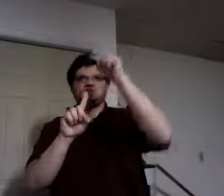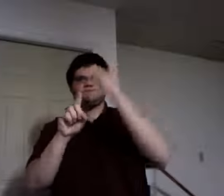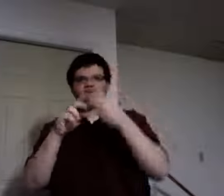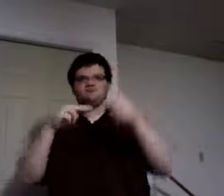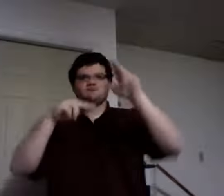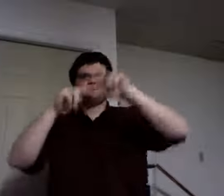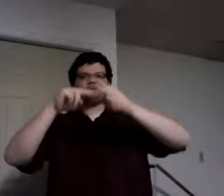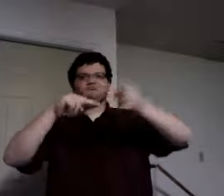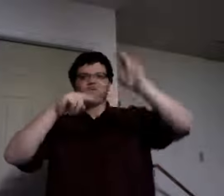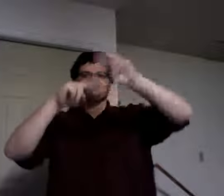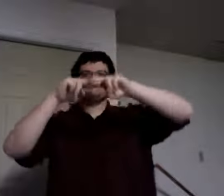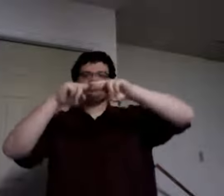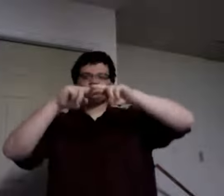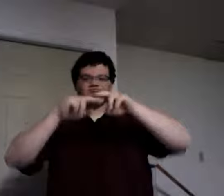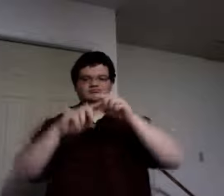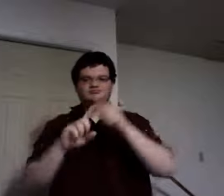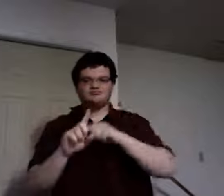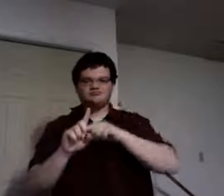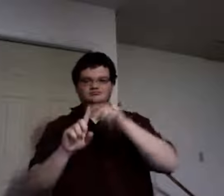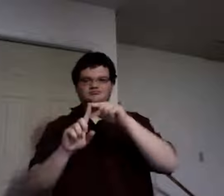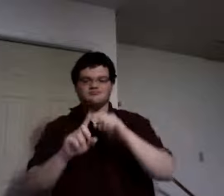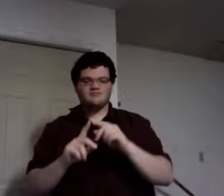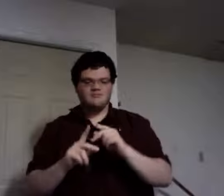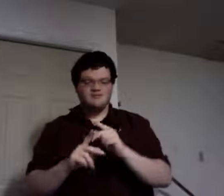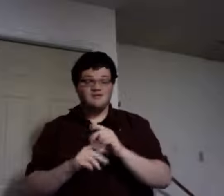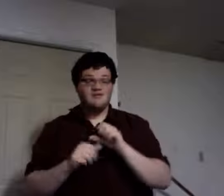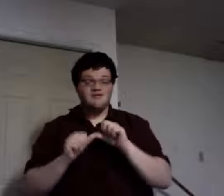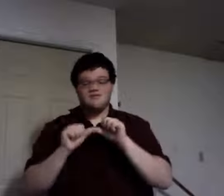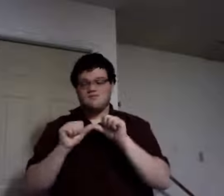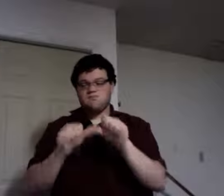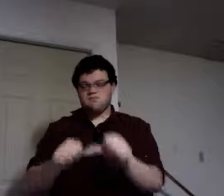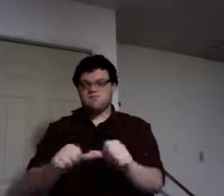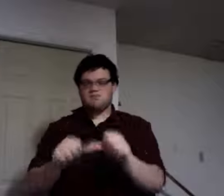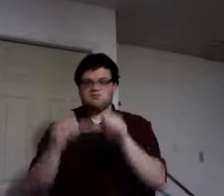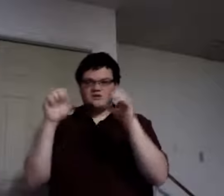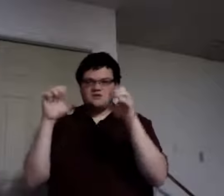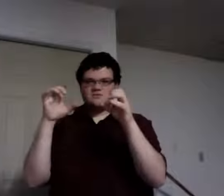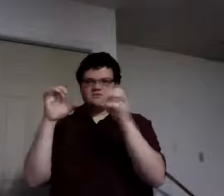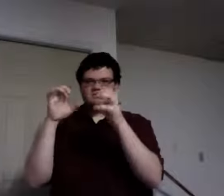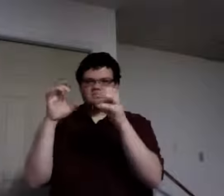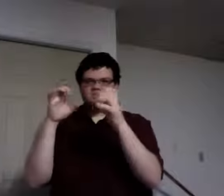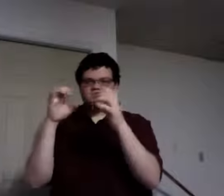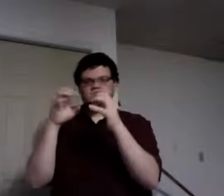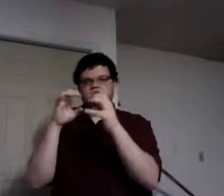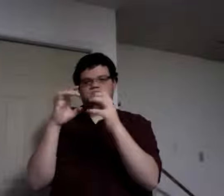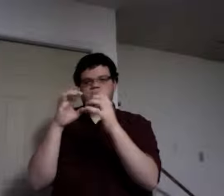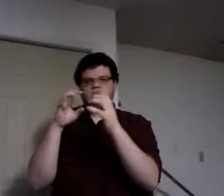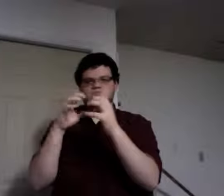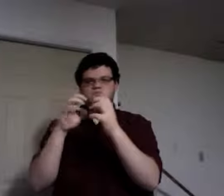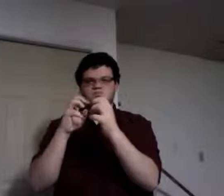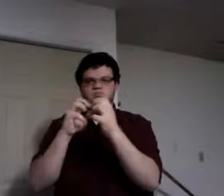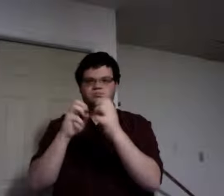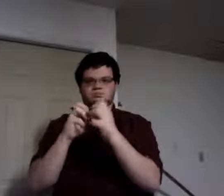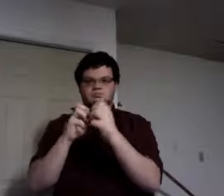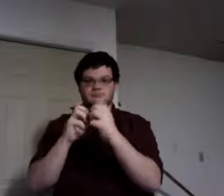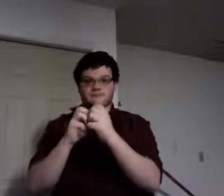up. And they'll keep condensing. They'll just keep condensing and condensing until something really interesting happens. So let's